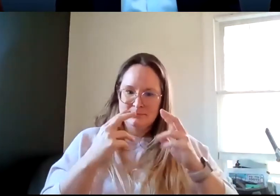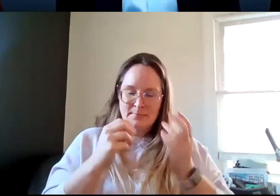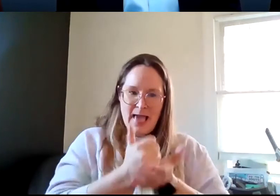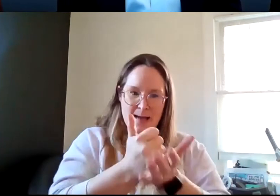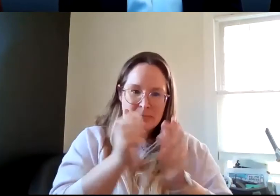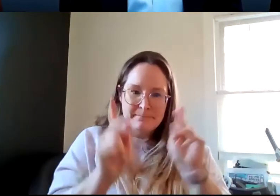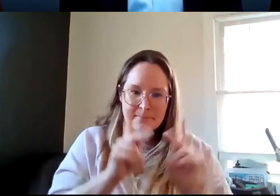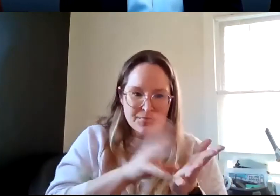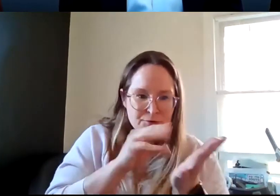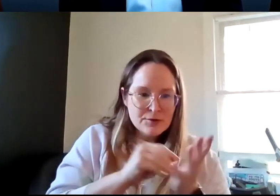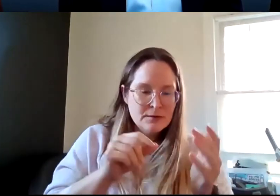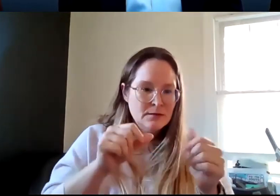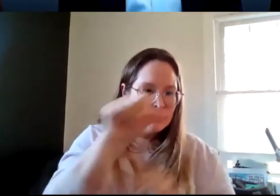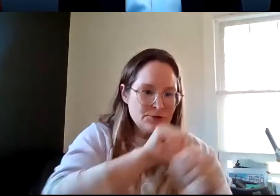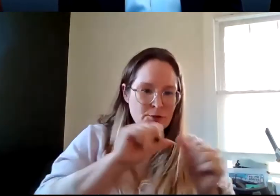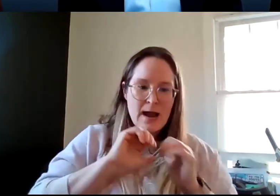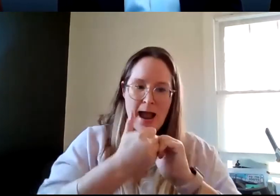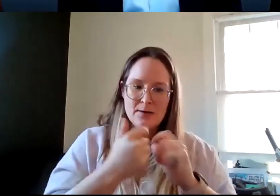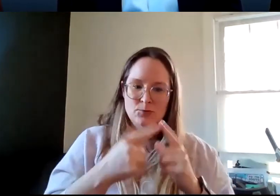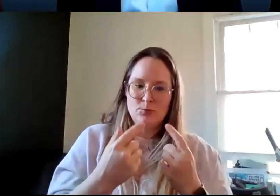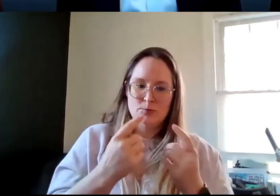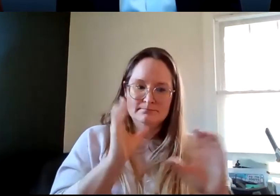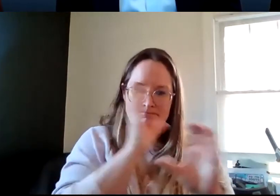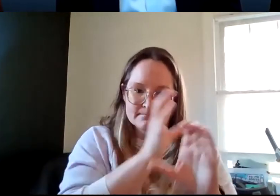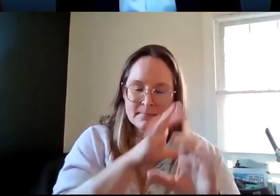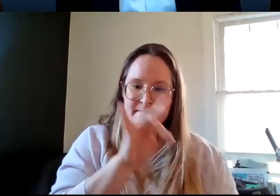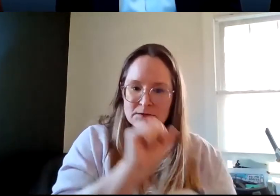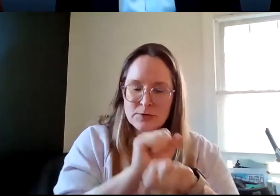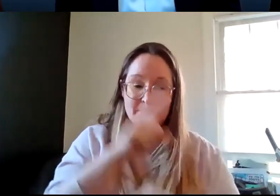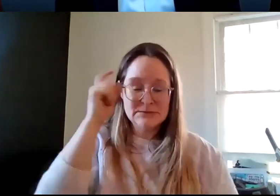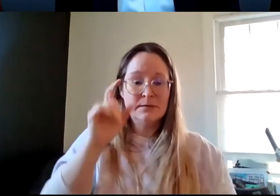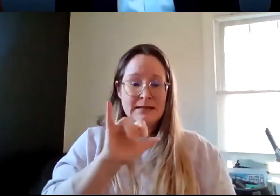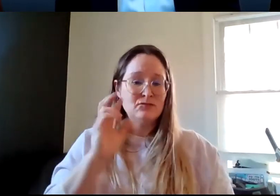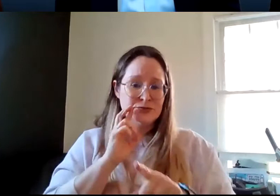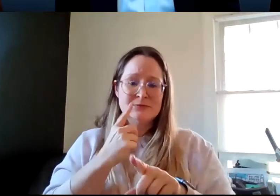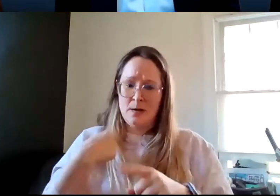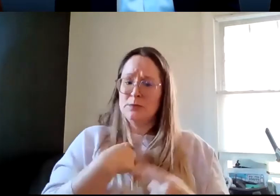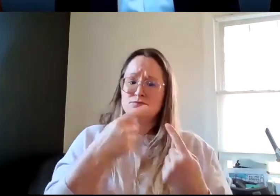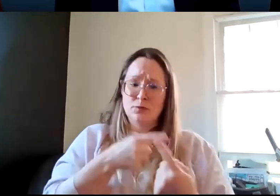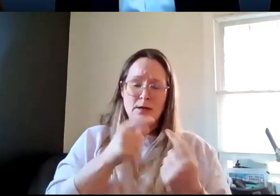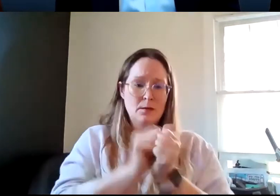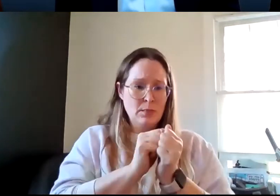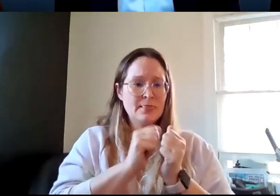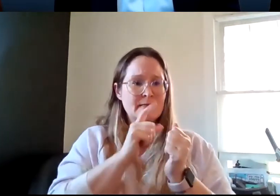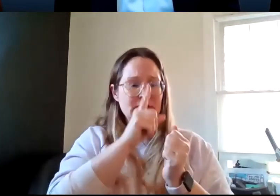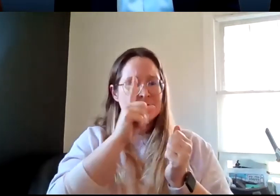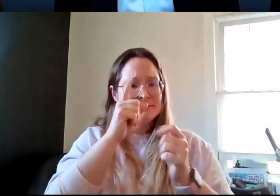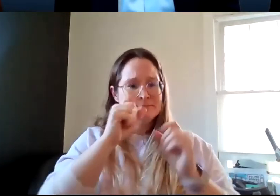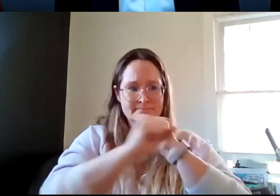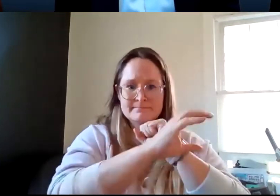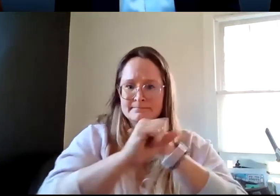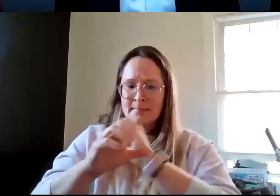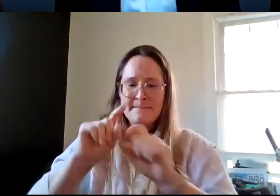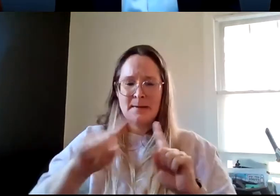board. And so we're now in a system where a time period where we're really helping each other,